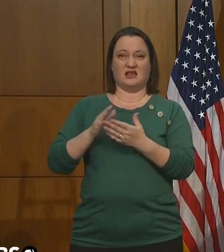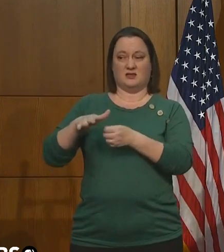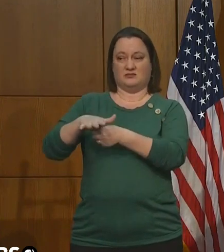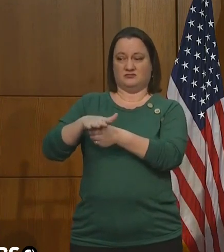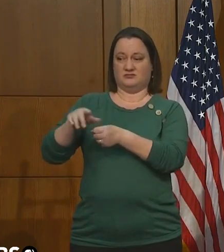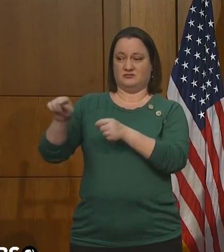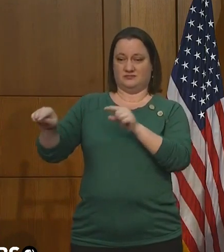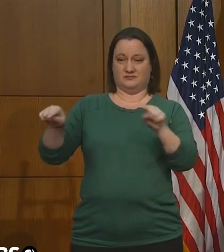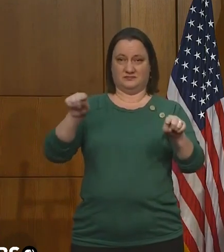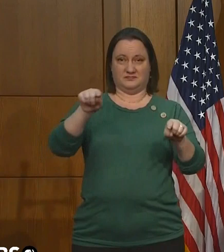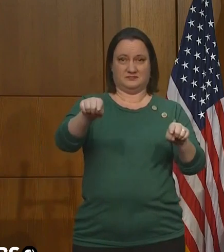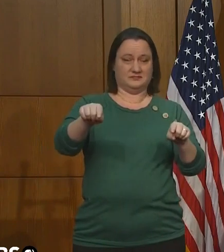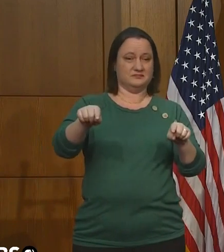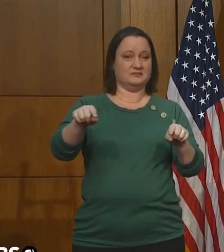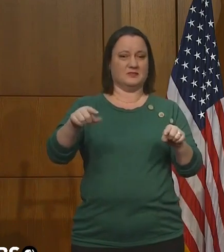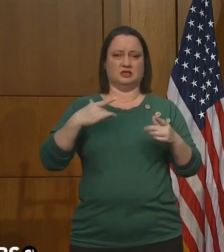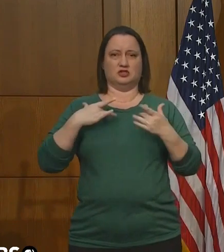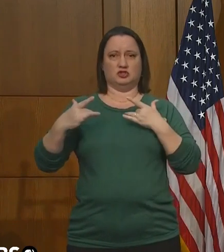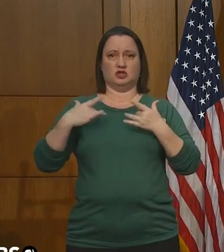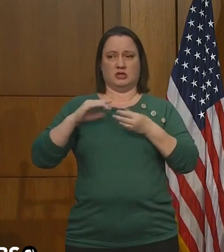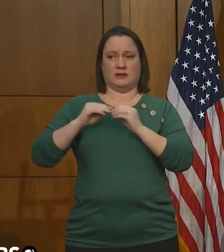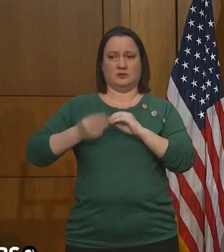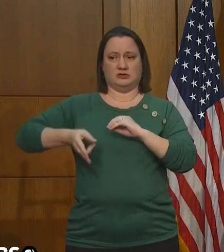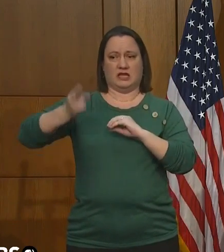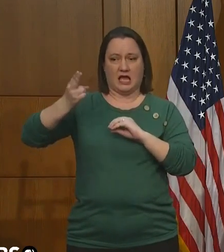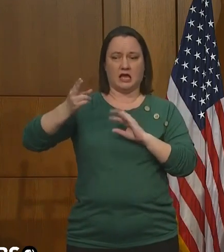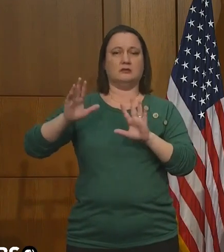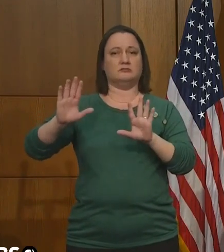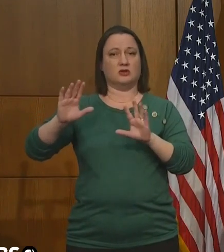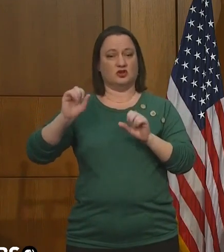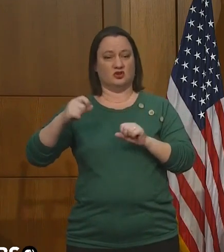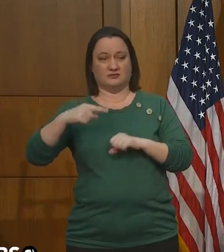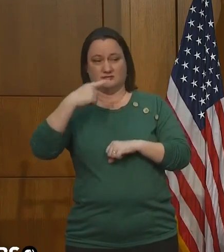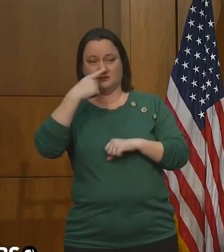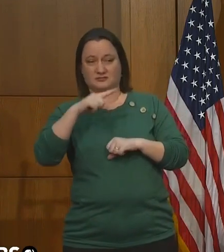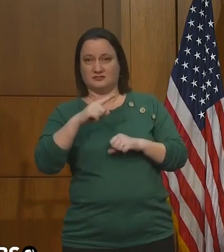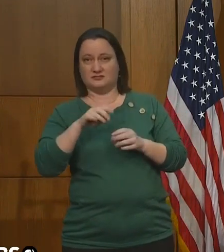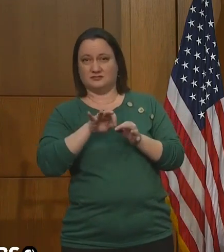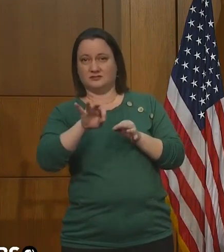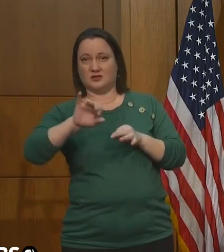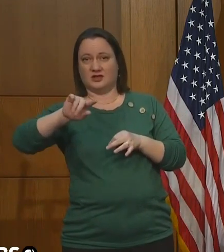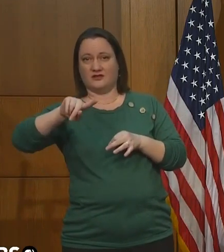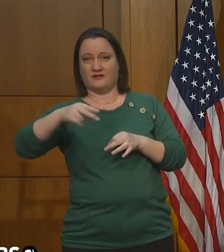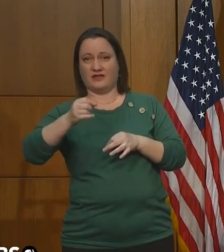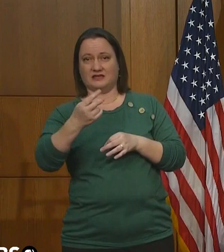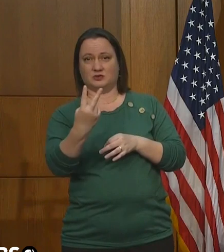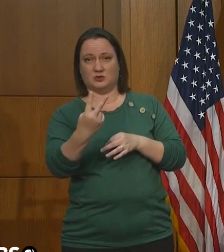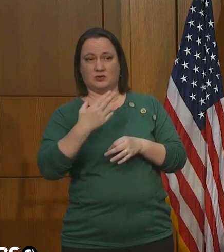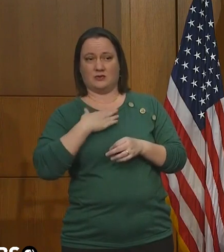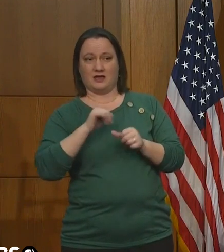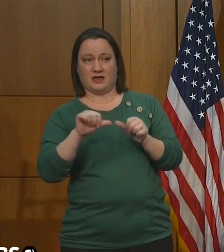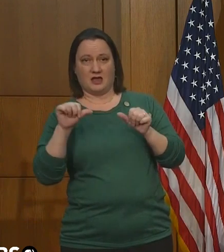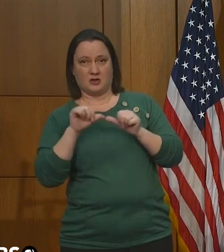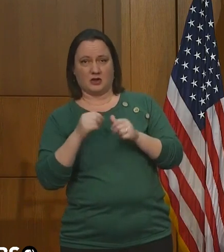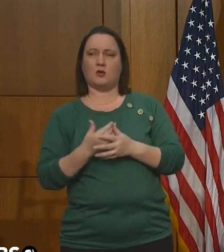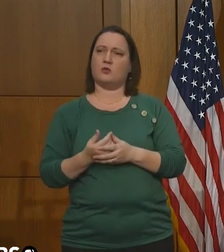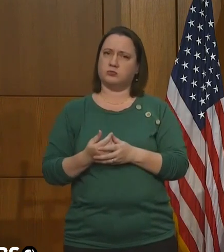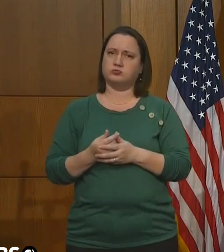they delay moving into phase two? And again, that's a discussion that their local leaders will have, and we'll discuss